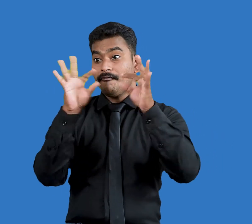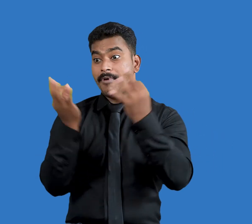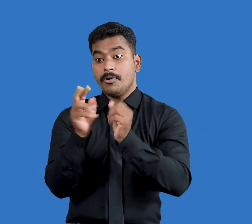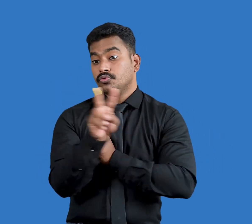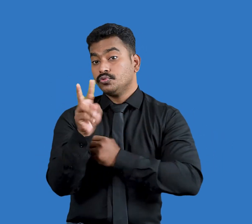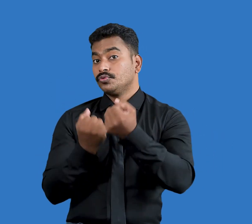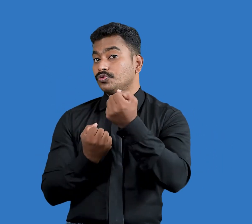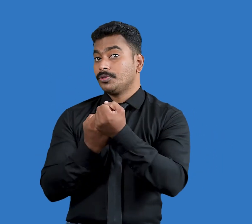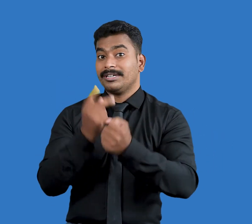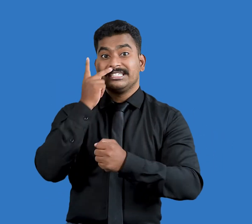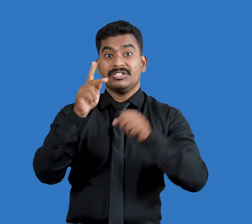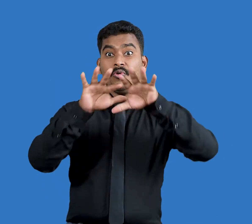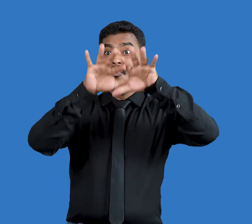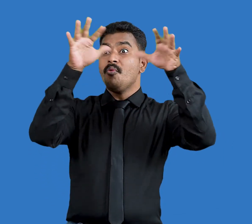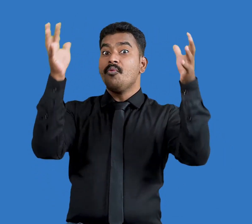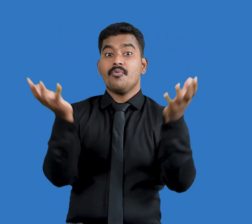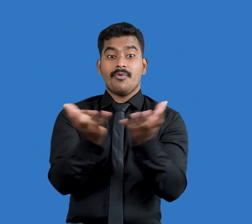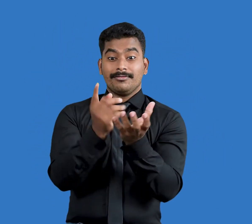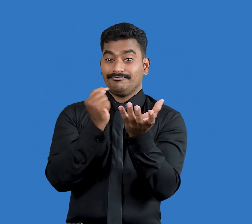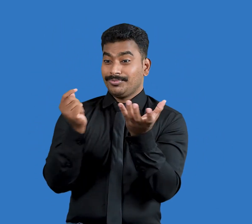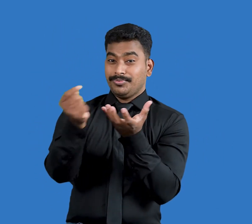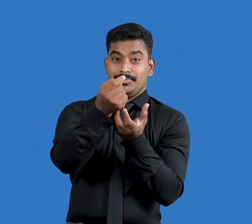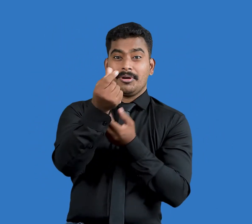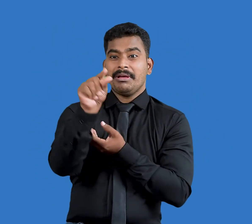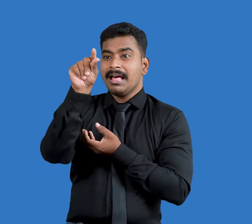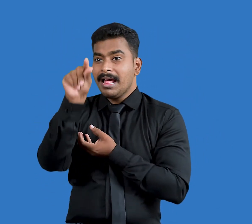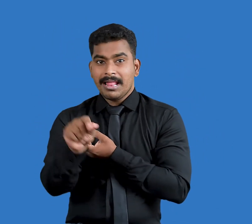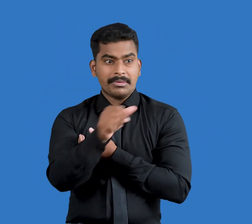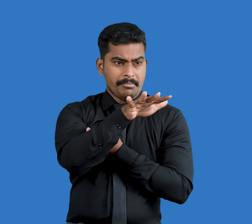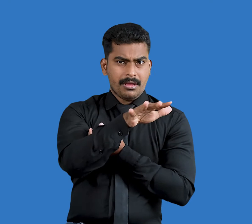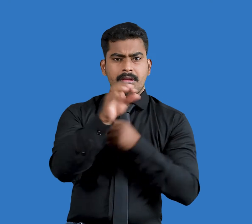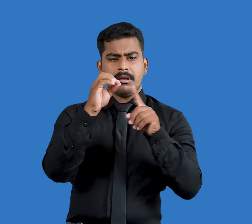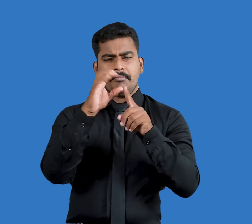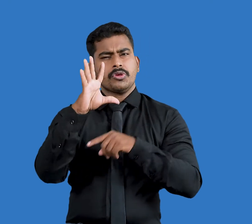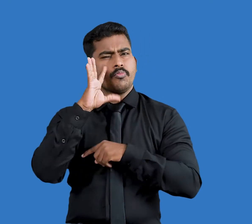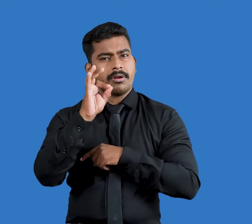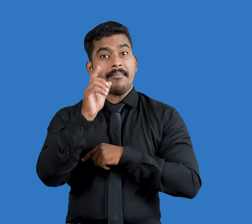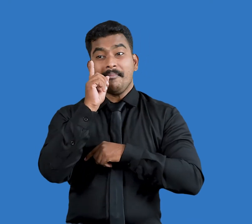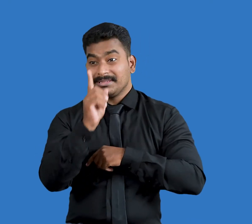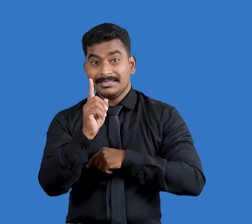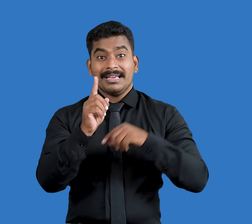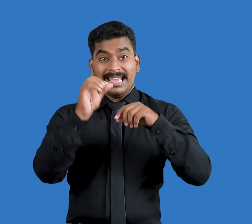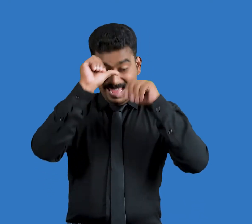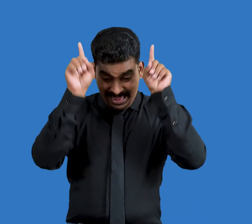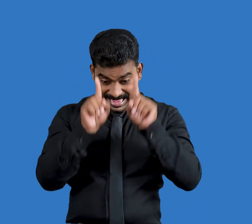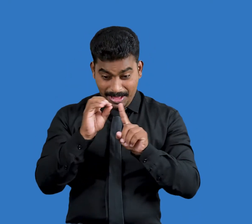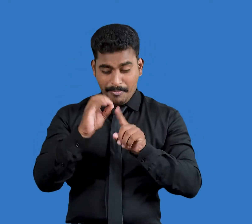in most low or middle income countries, the need for palliative care is greater in India than in the West